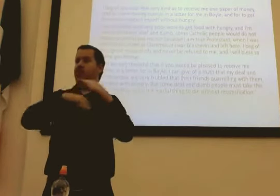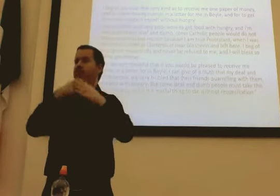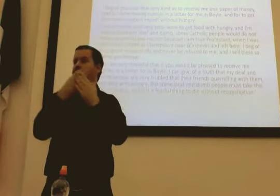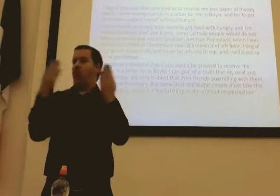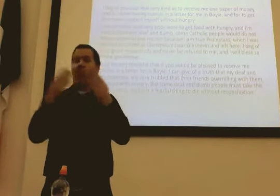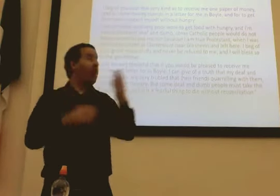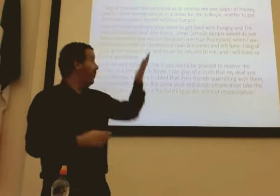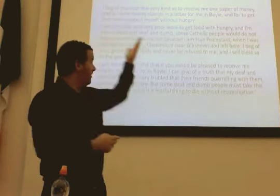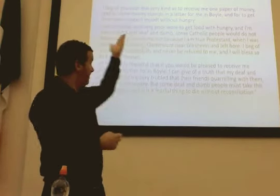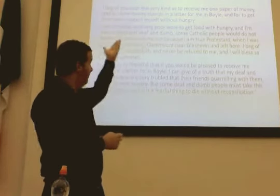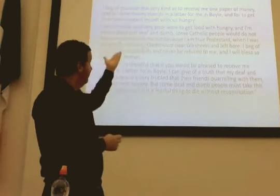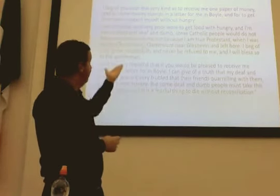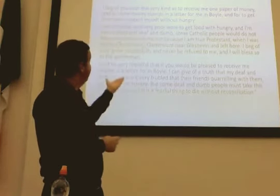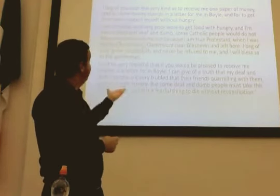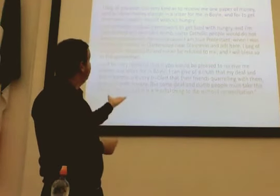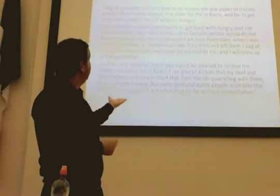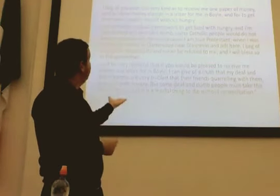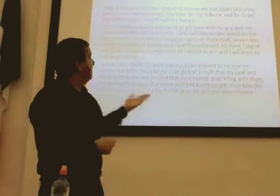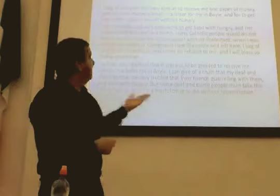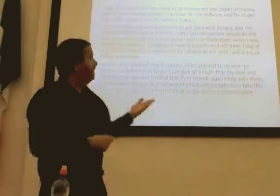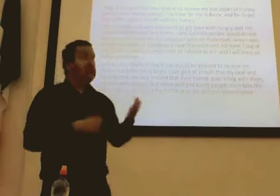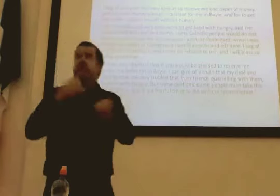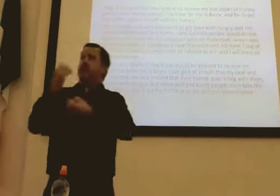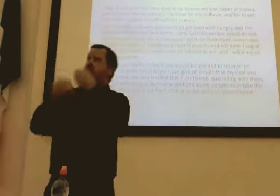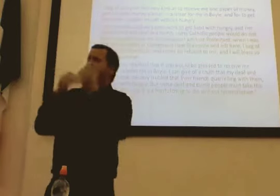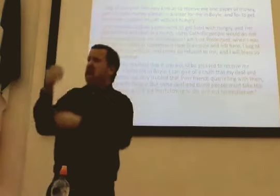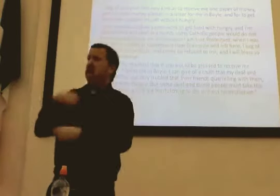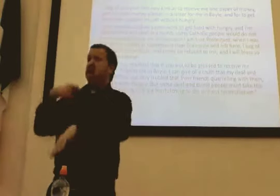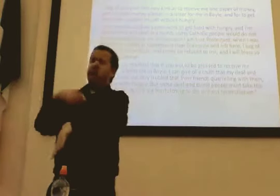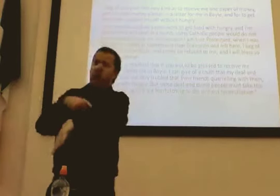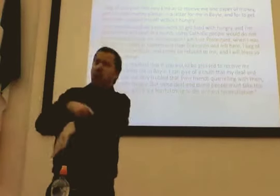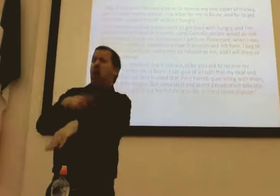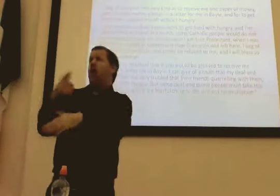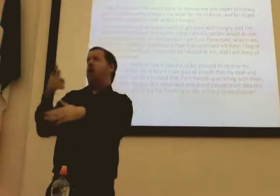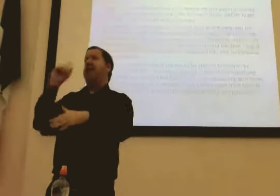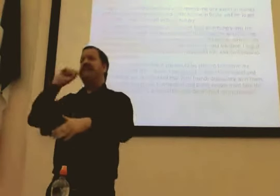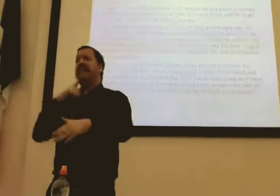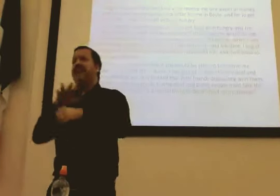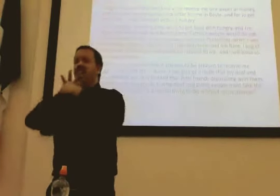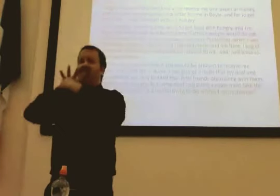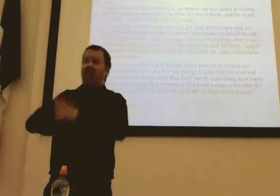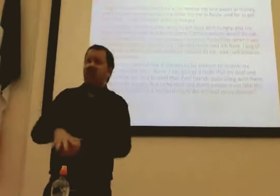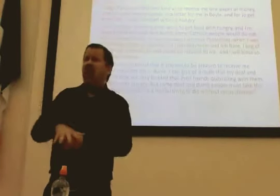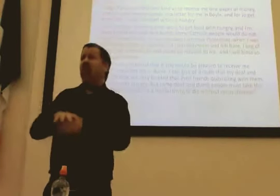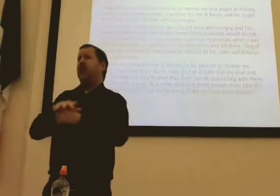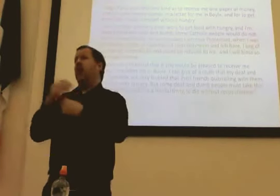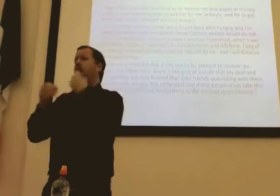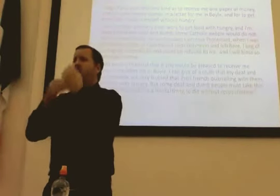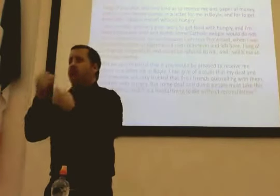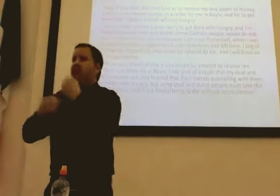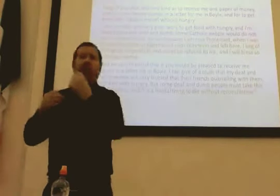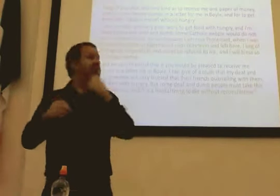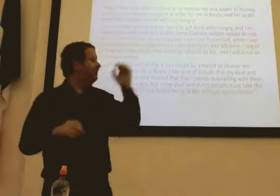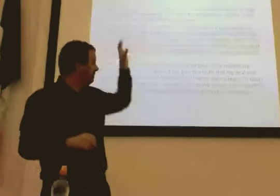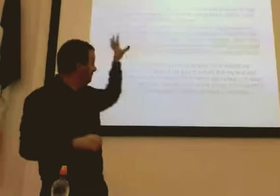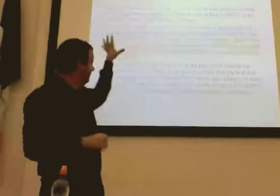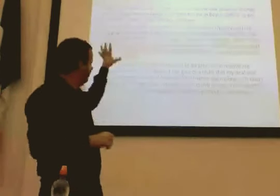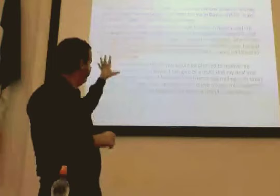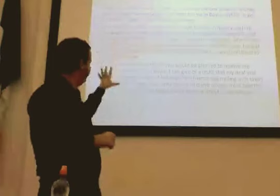their superiors, to the governing board, explaining the fact that he was hard up, that he was deaf, that he was always being